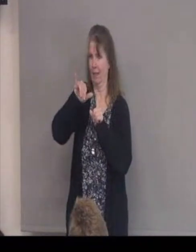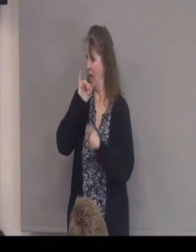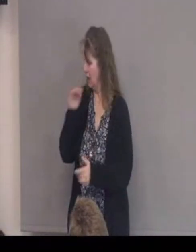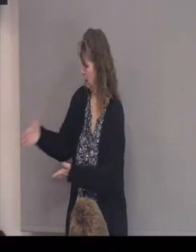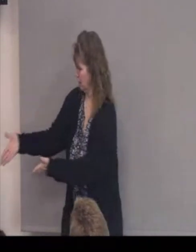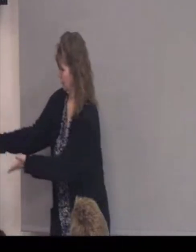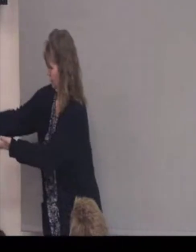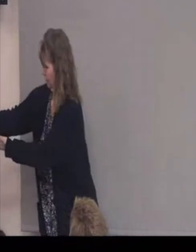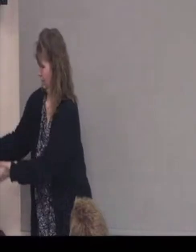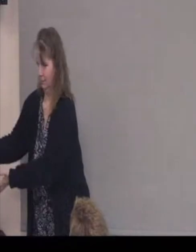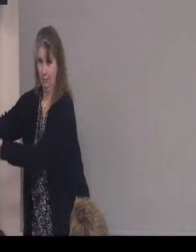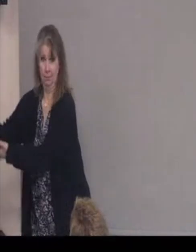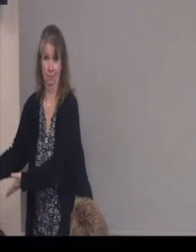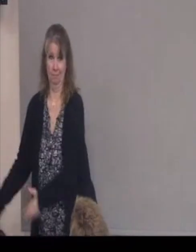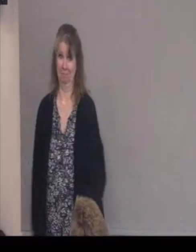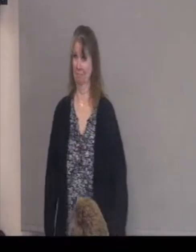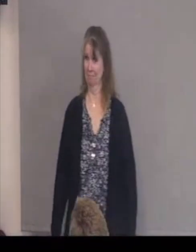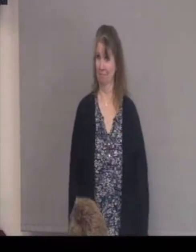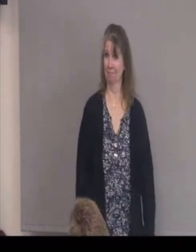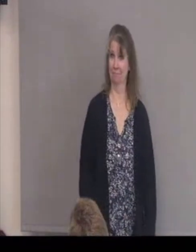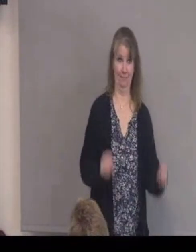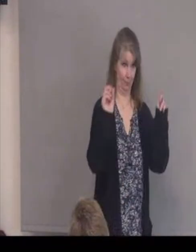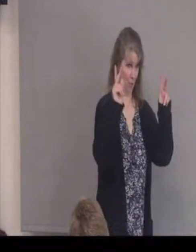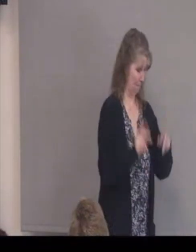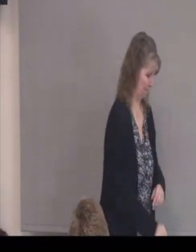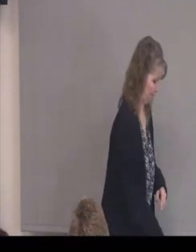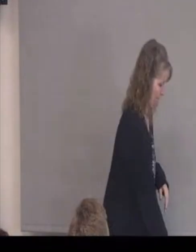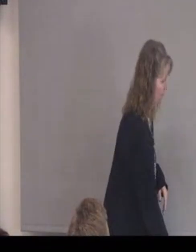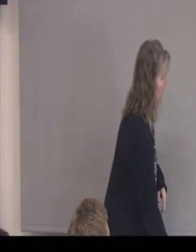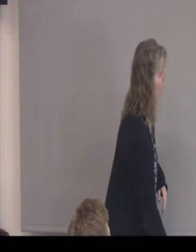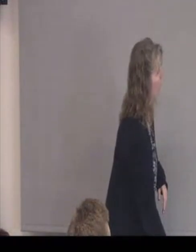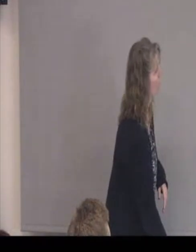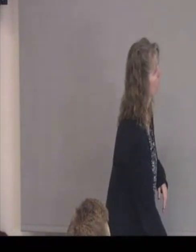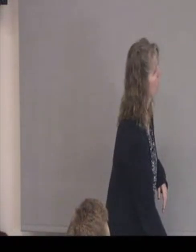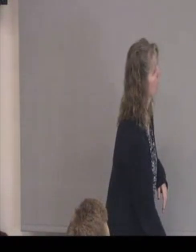That red margin is too high to hear, okay?